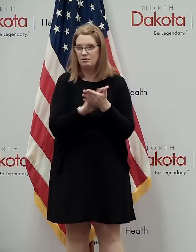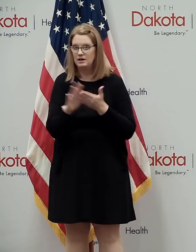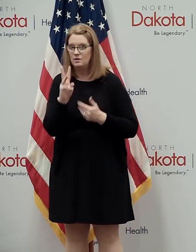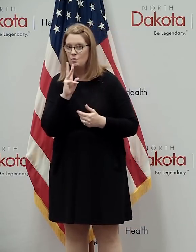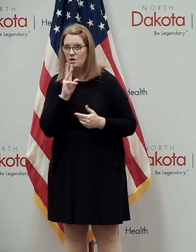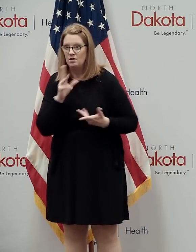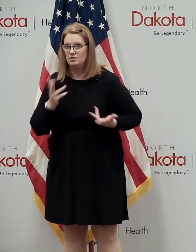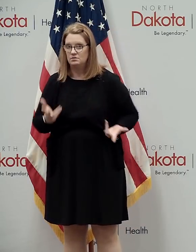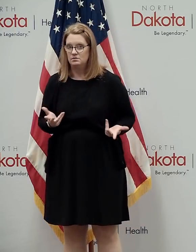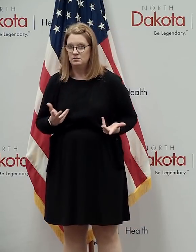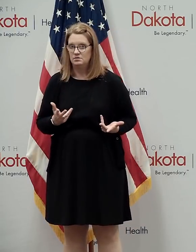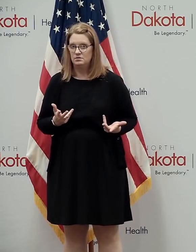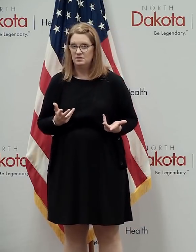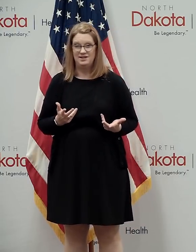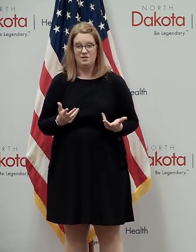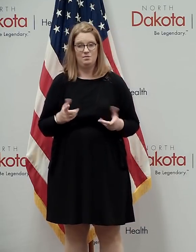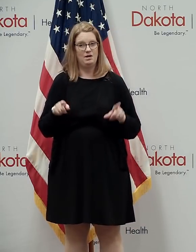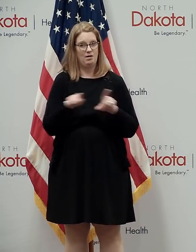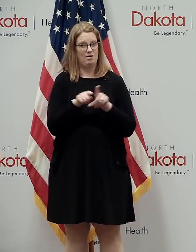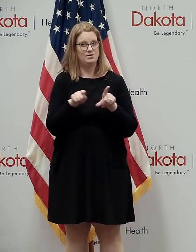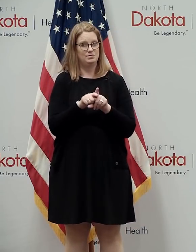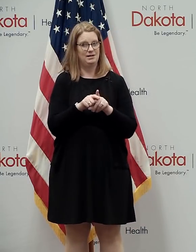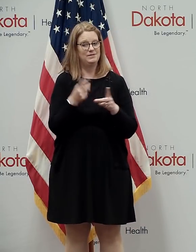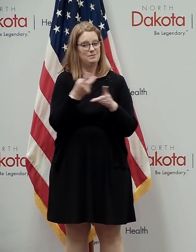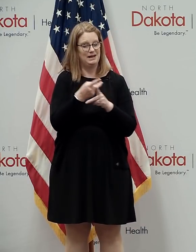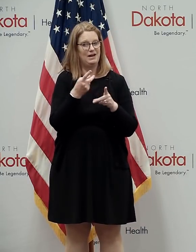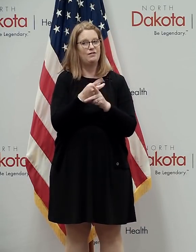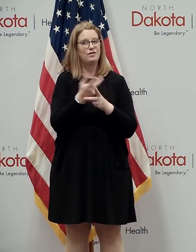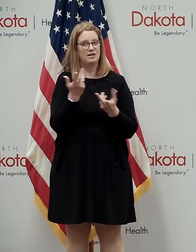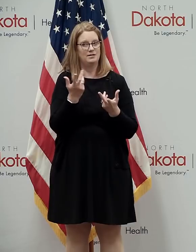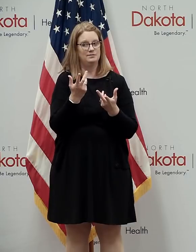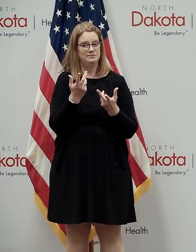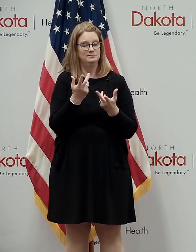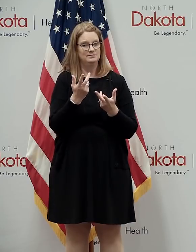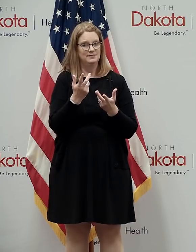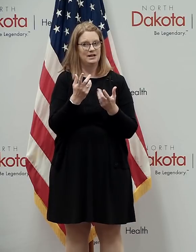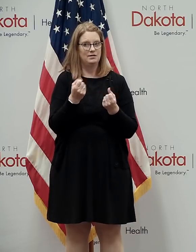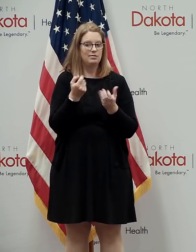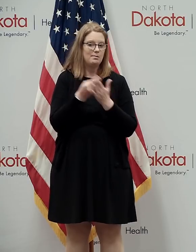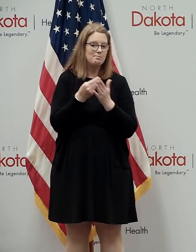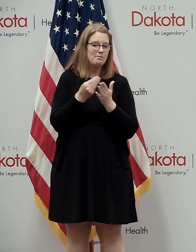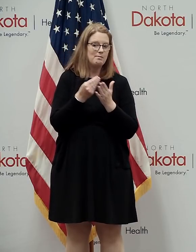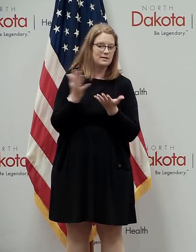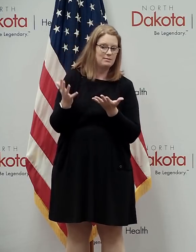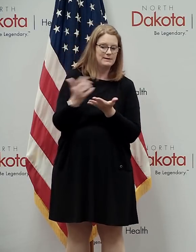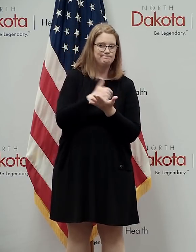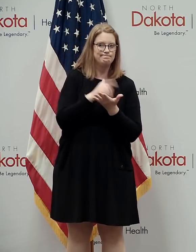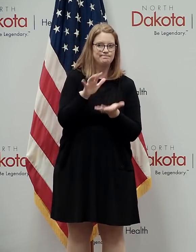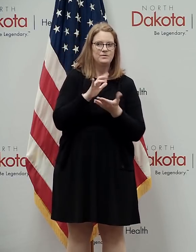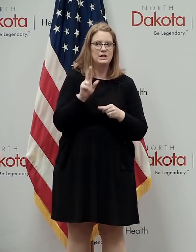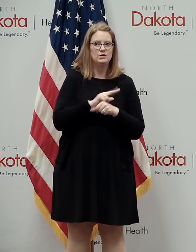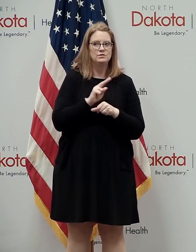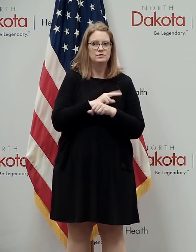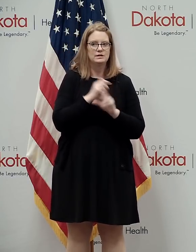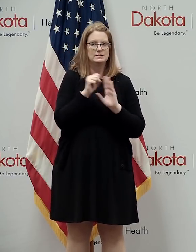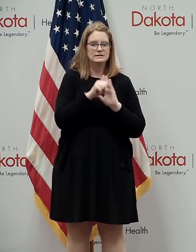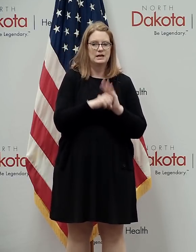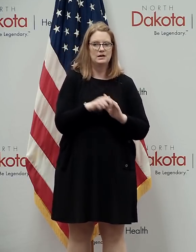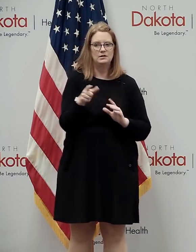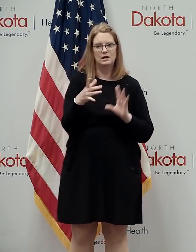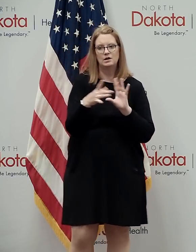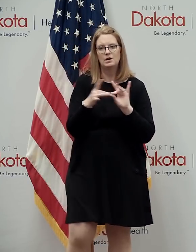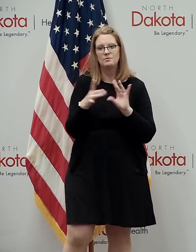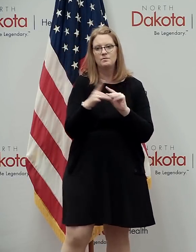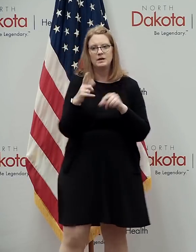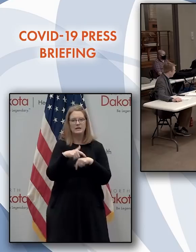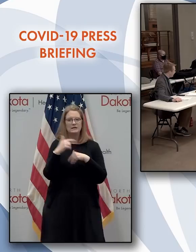killing the livelihoods of our state and all the things that support it at the same time. There's a better path forward. Can you comment on